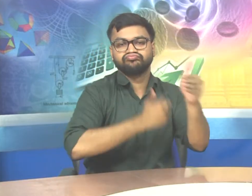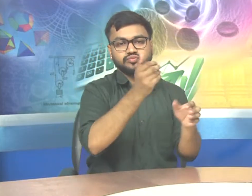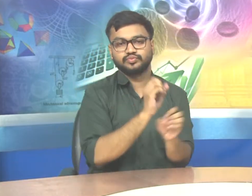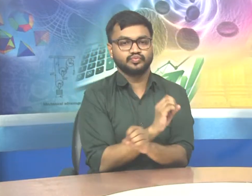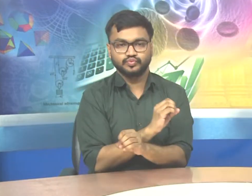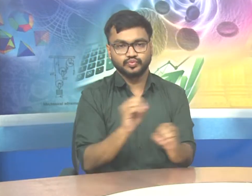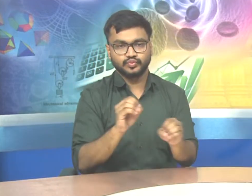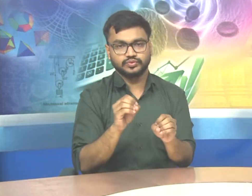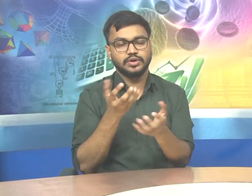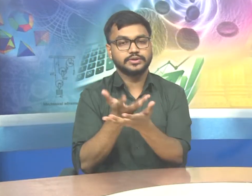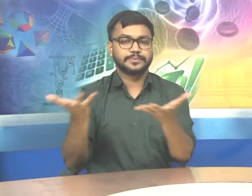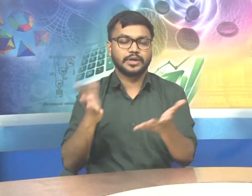etc.